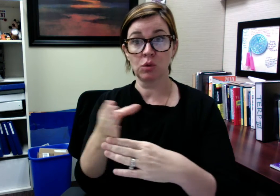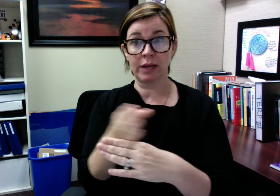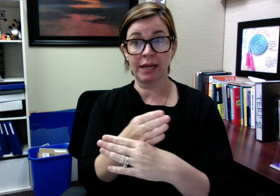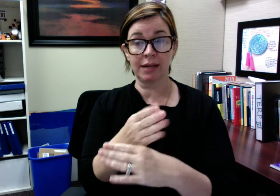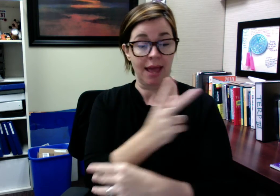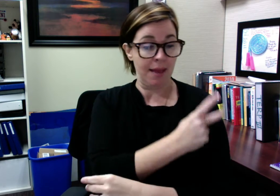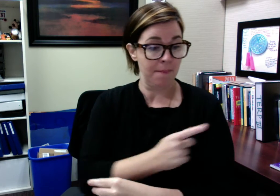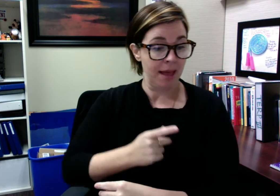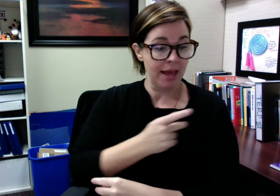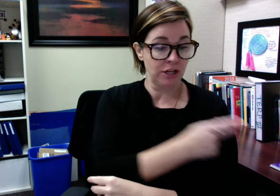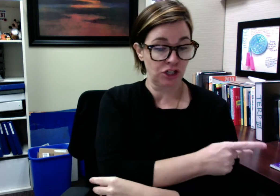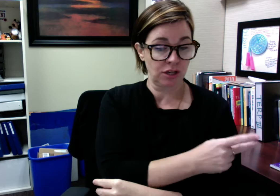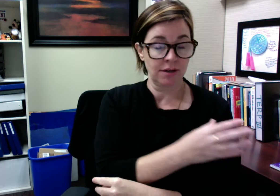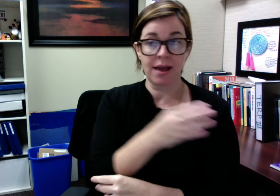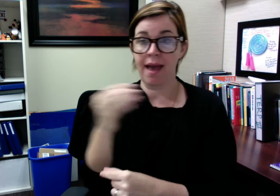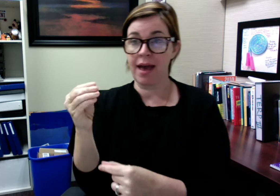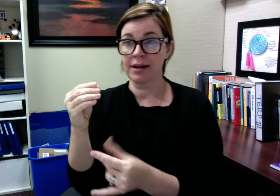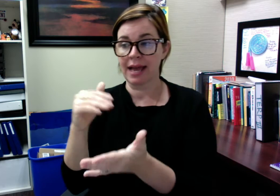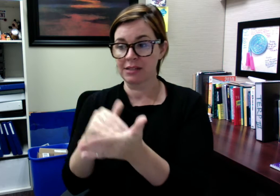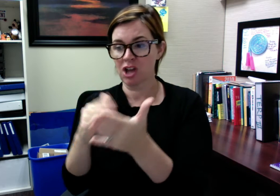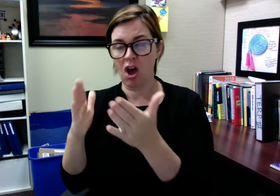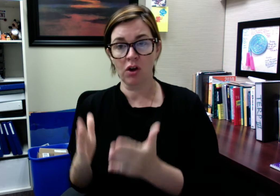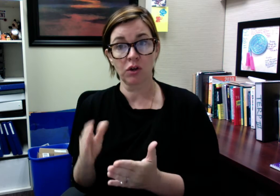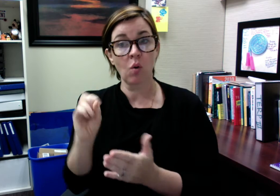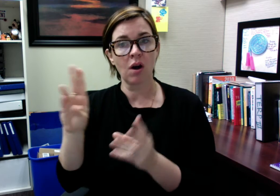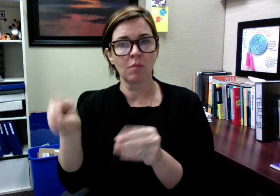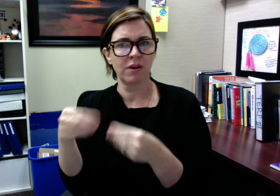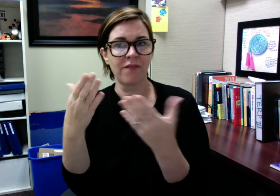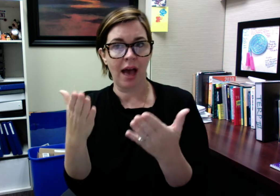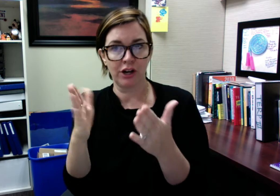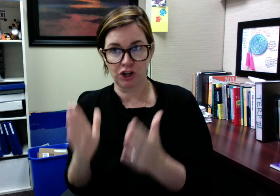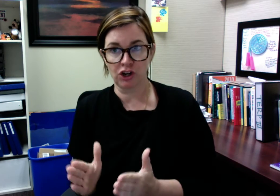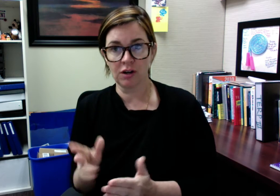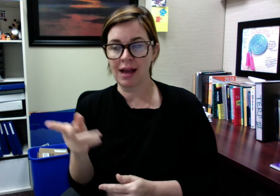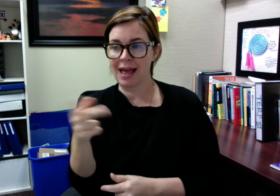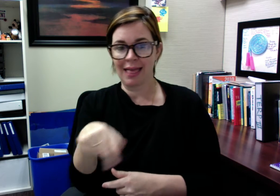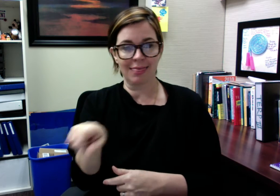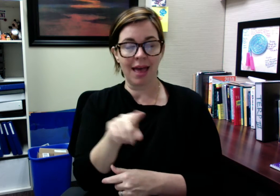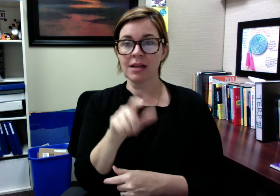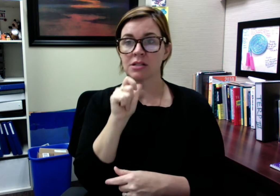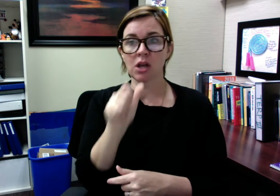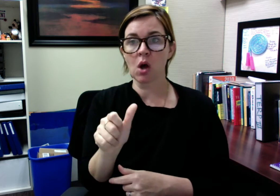provider who do not speak the same language in order to support the